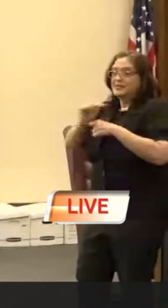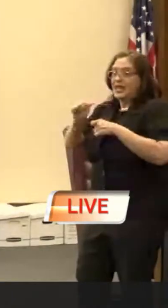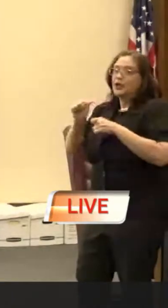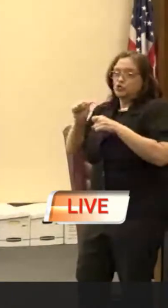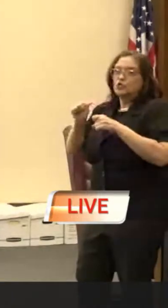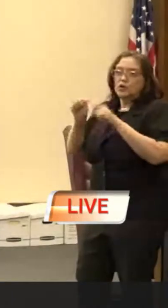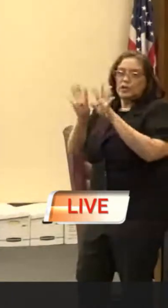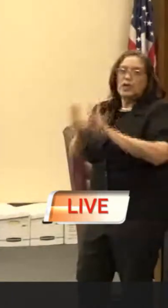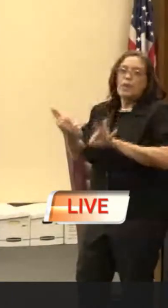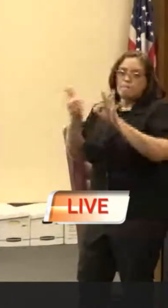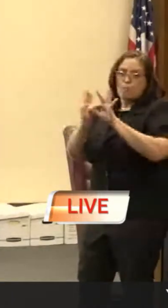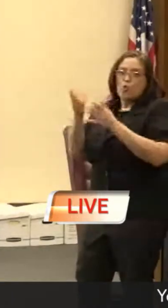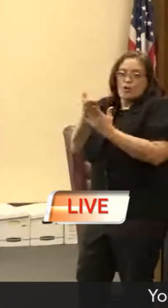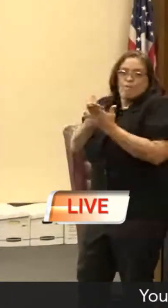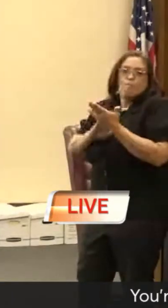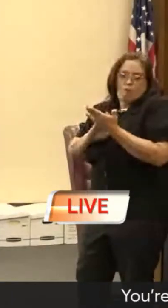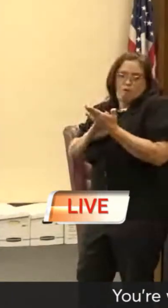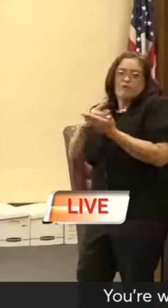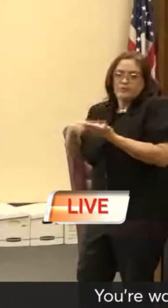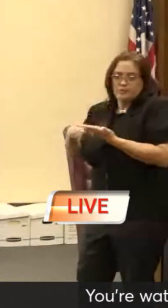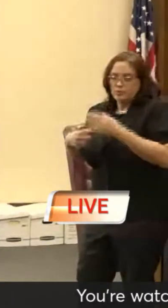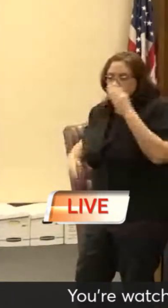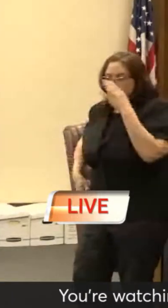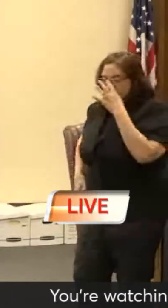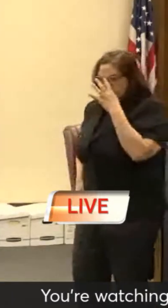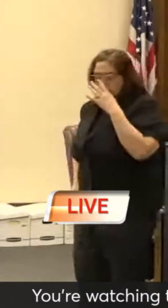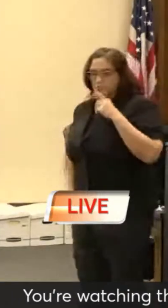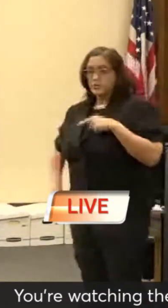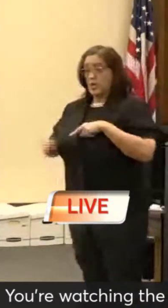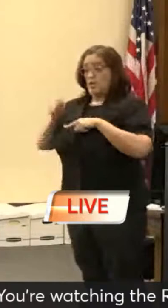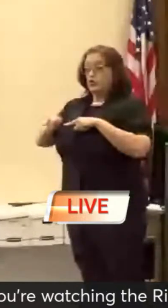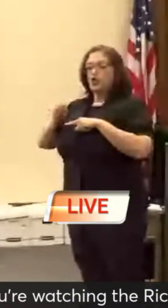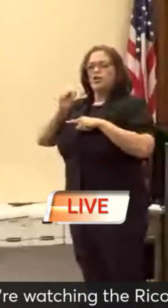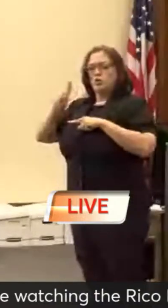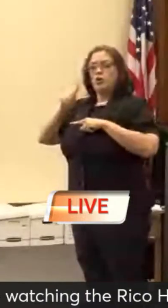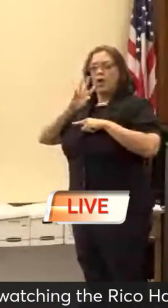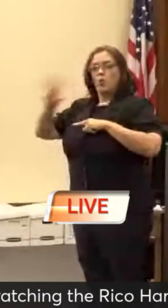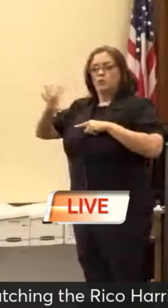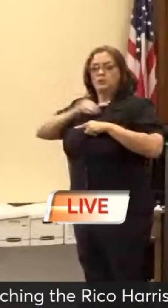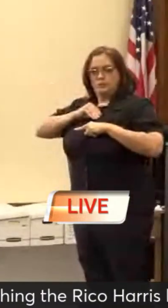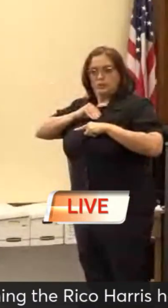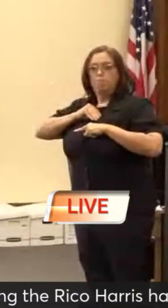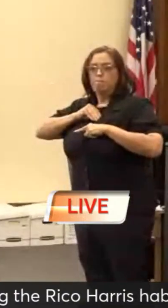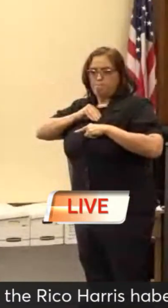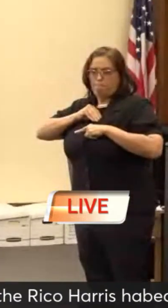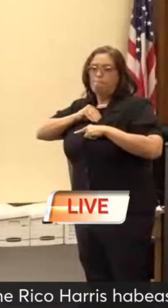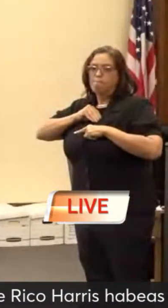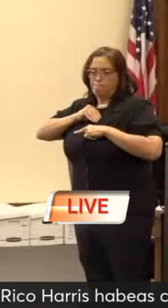relevant. Okay, I'll receive that.